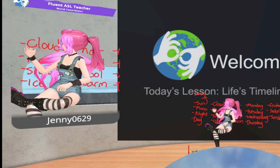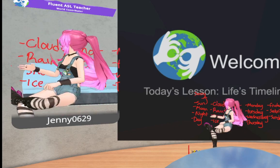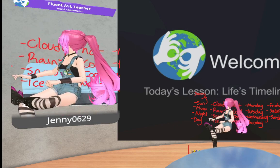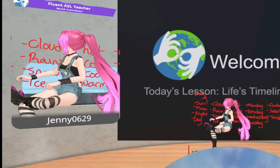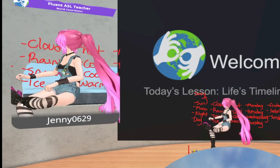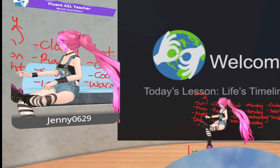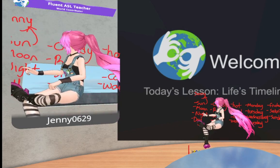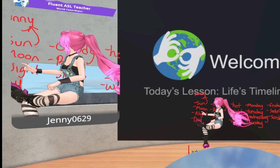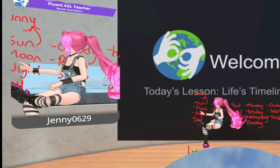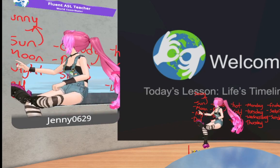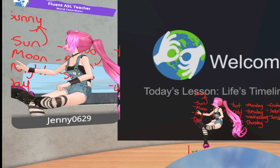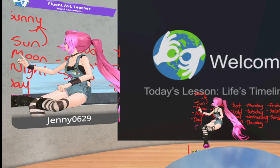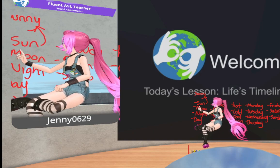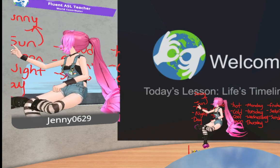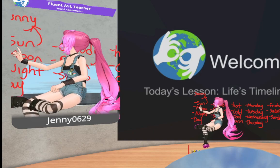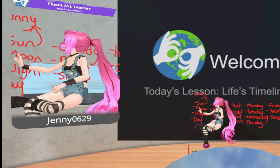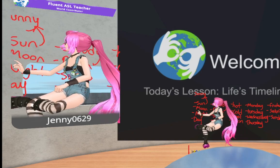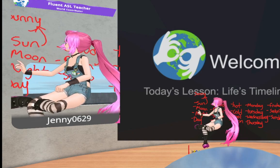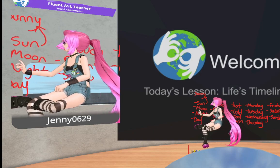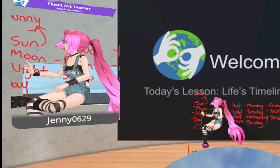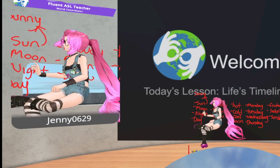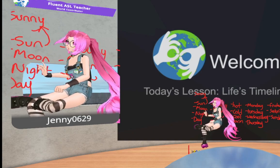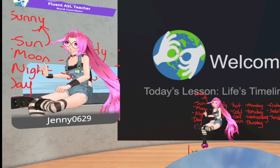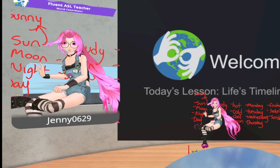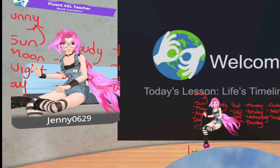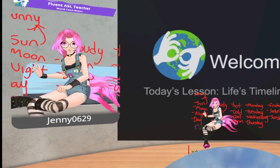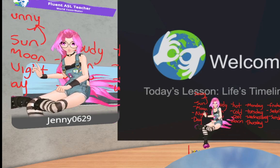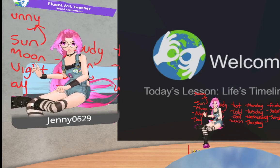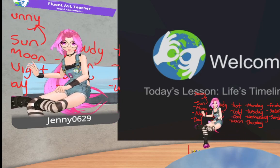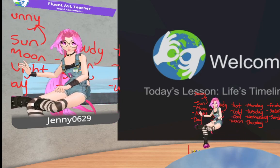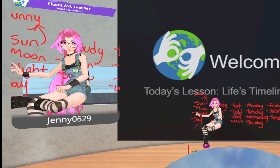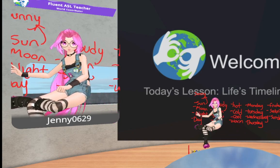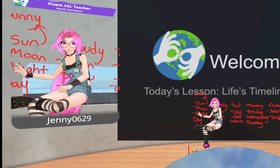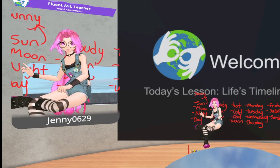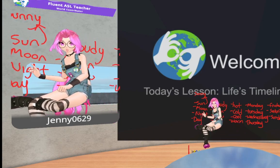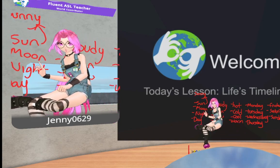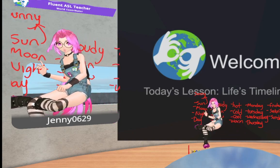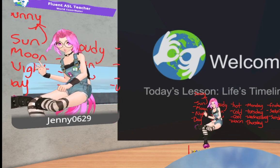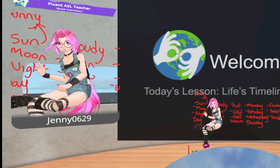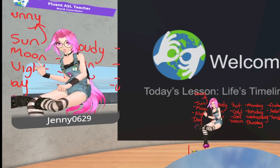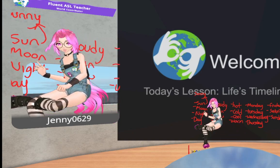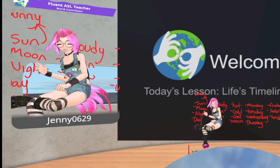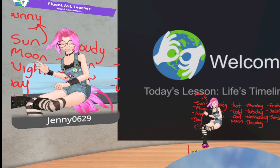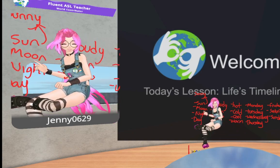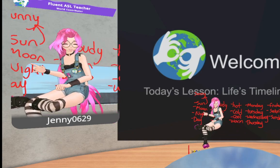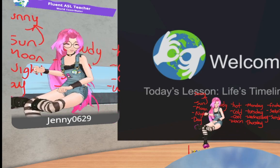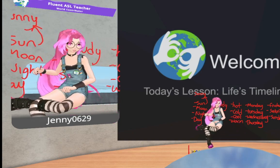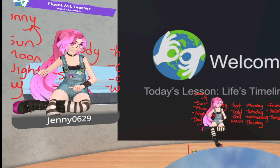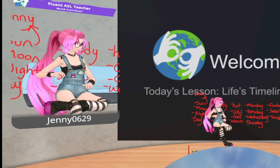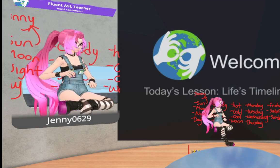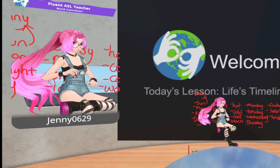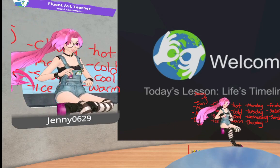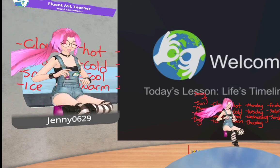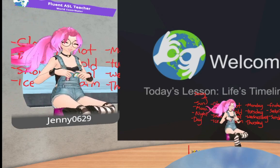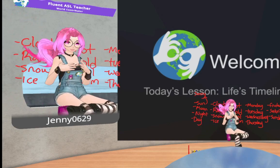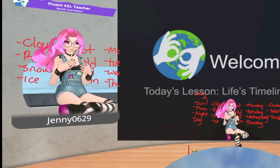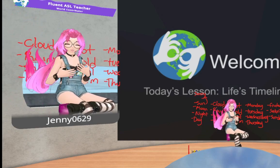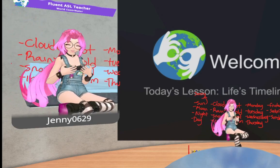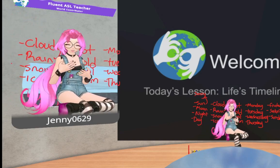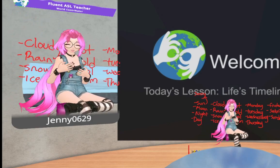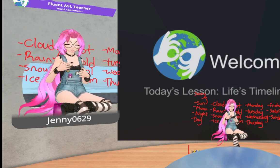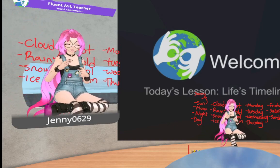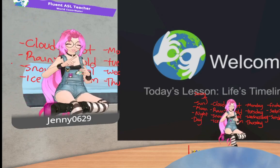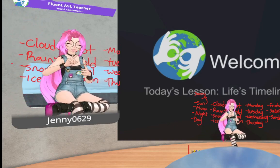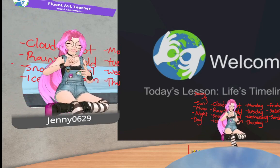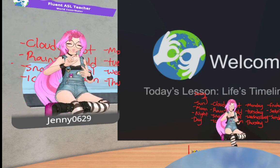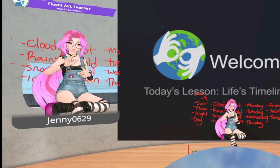Good job. And then sun, moon, if you see the moon out tonight. Yes, if anyone has those